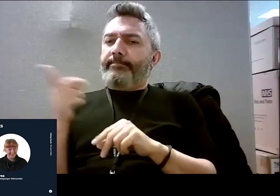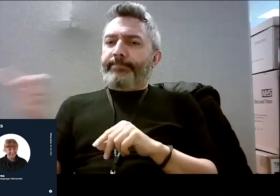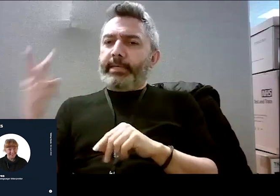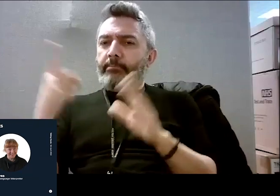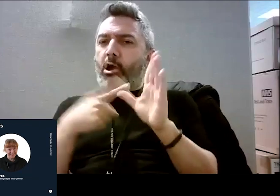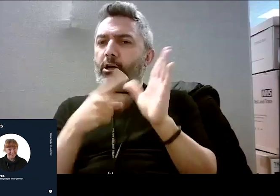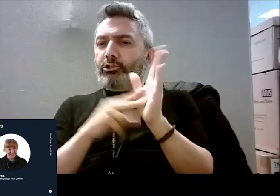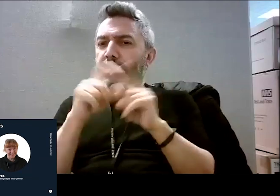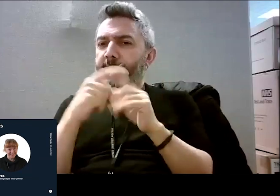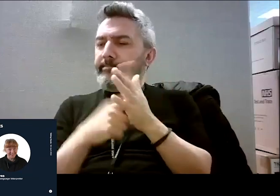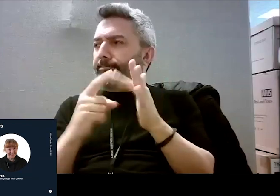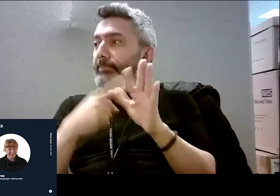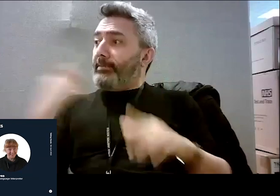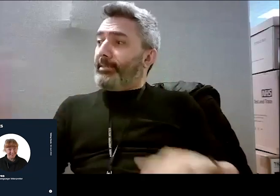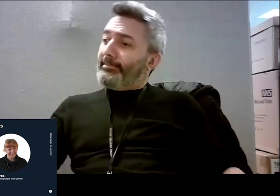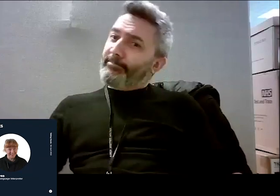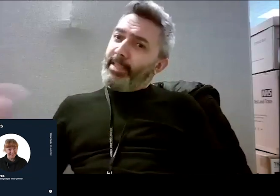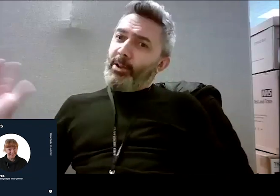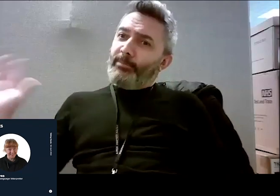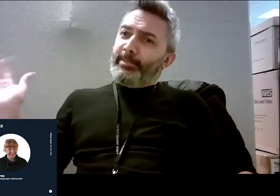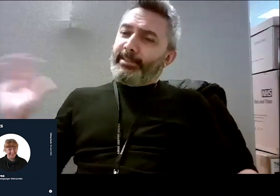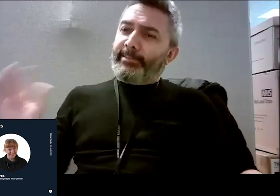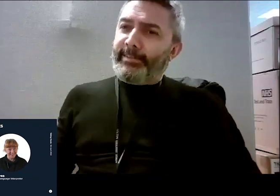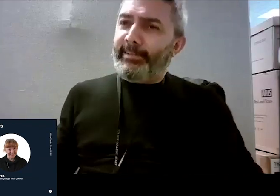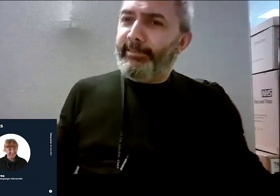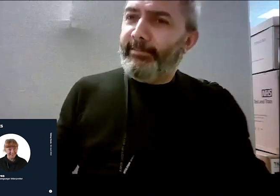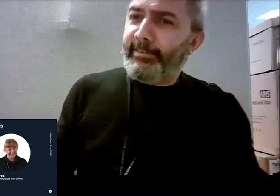My interpreter is Andrea. I'm going to say hi.